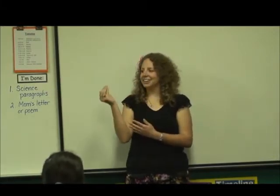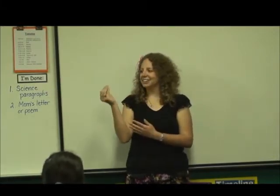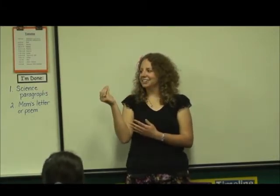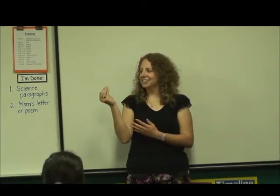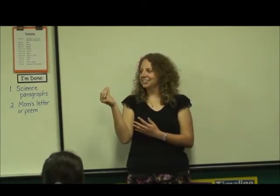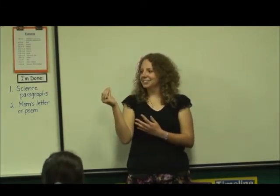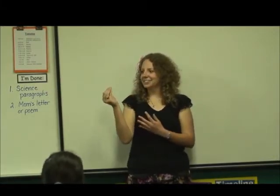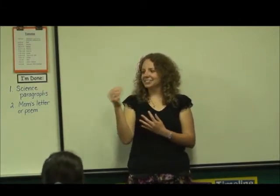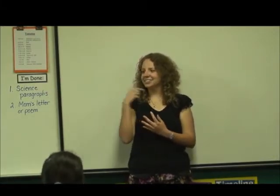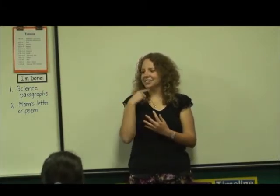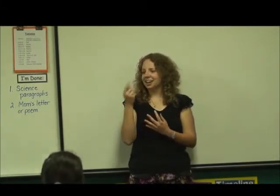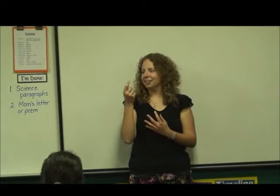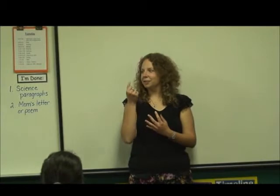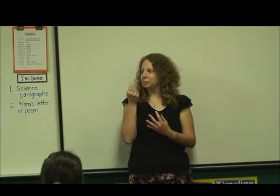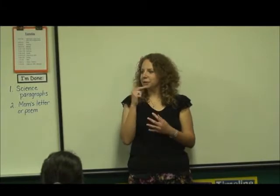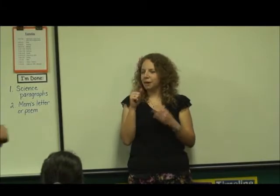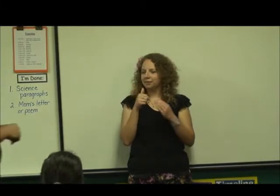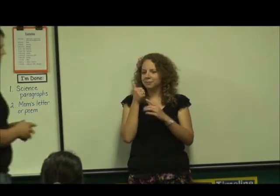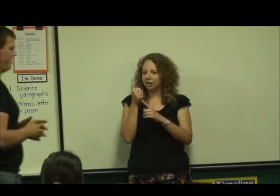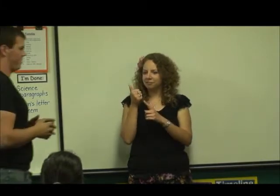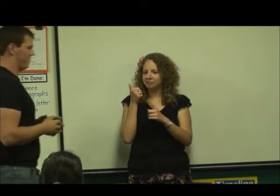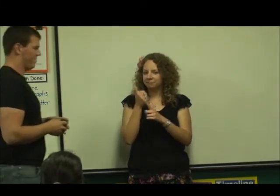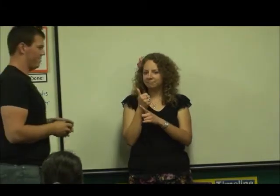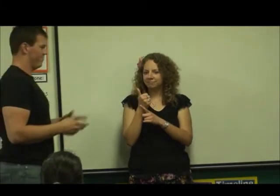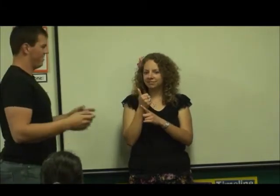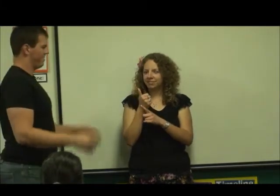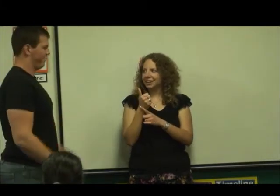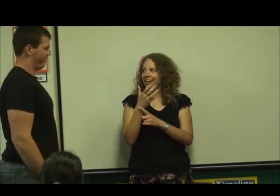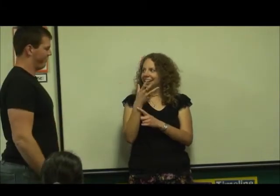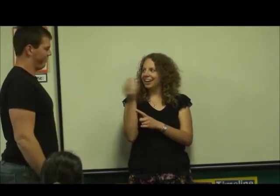and he's going to tell a little bit about himself.